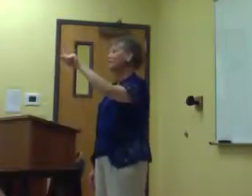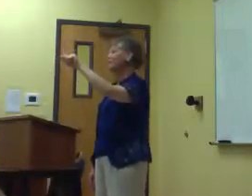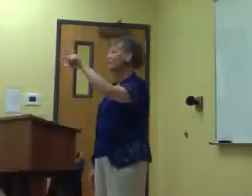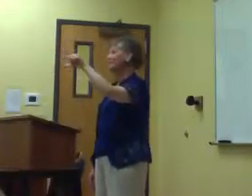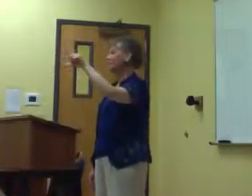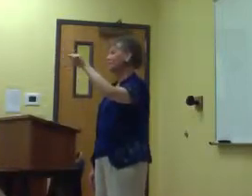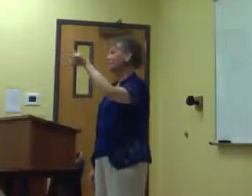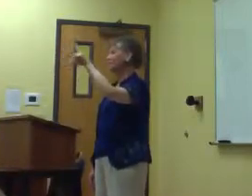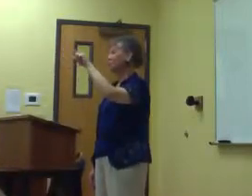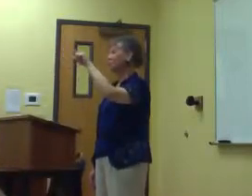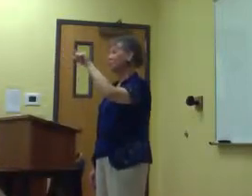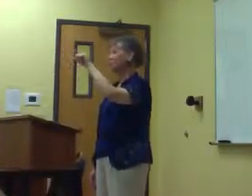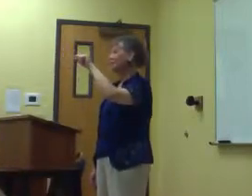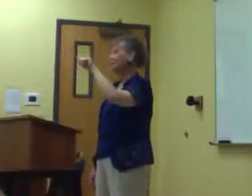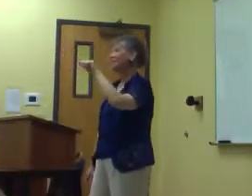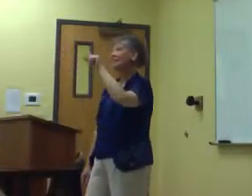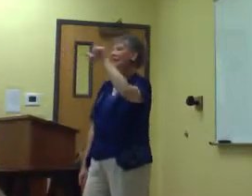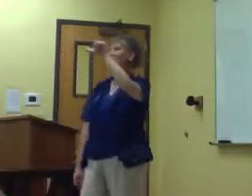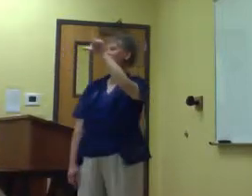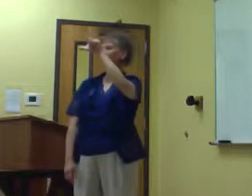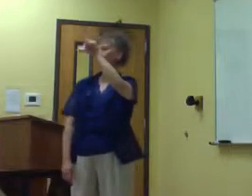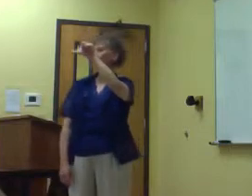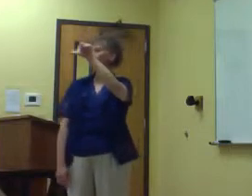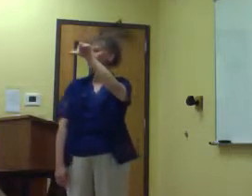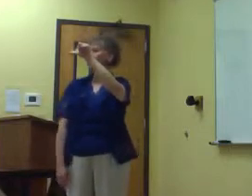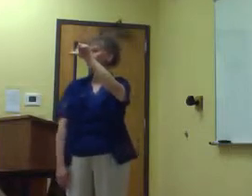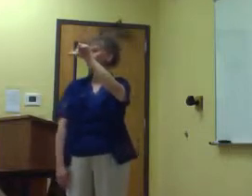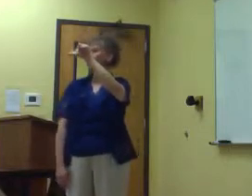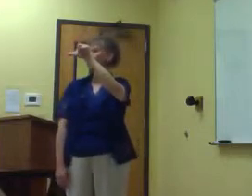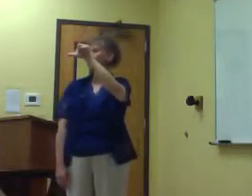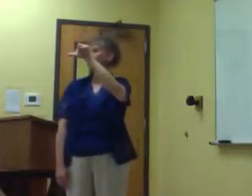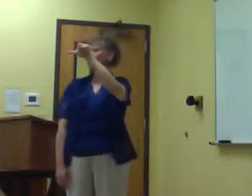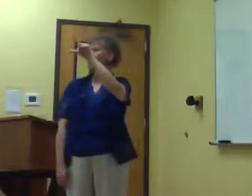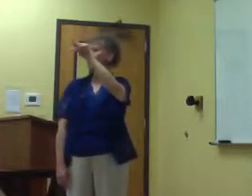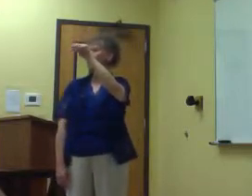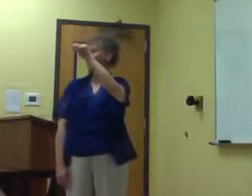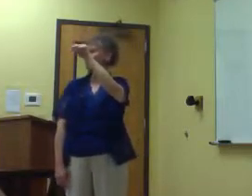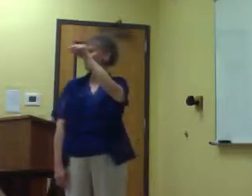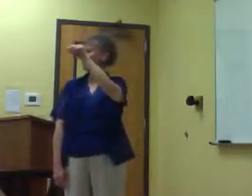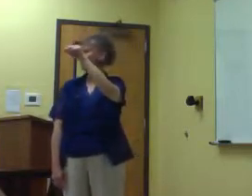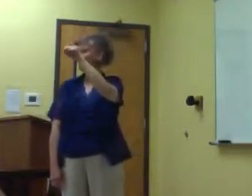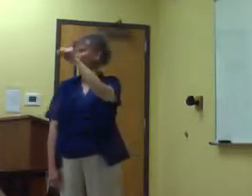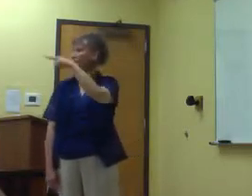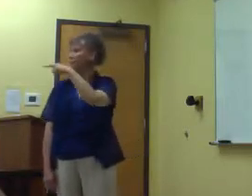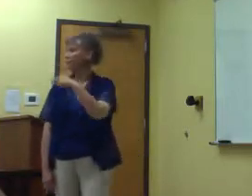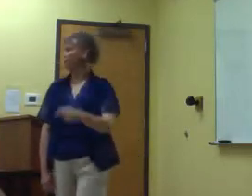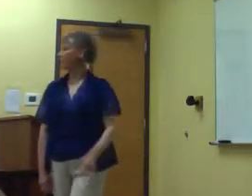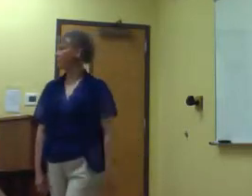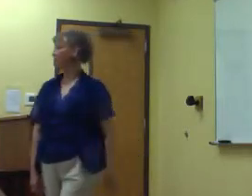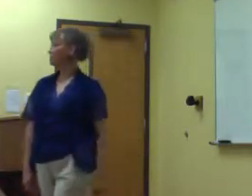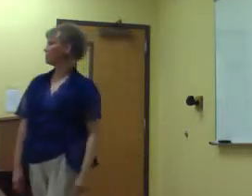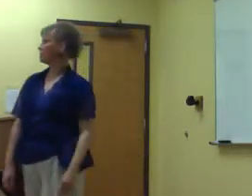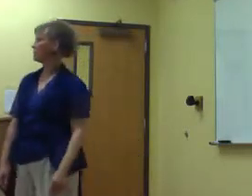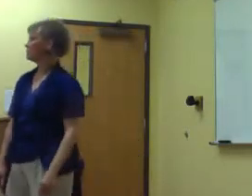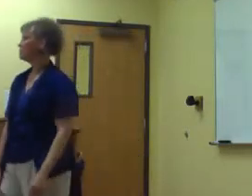Twenty. It's like the 2 and you close it to a 0. Do we have to do it that way, that